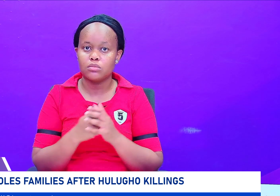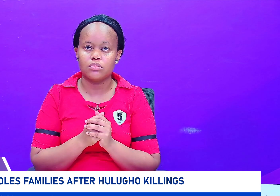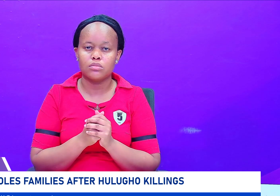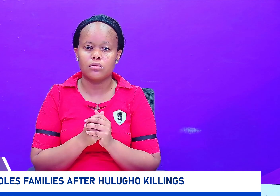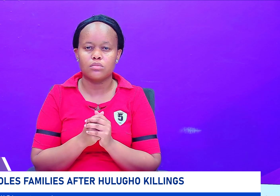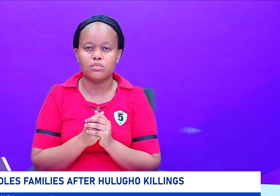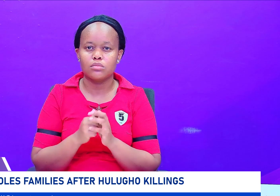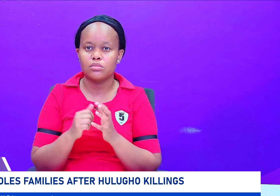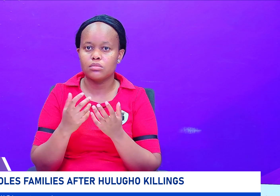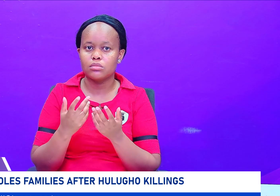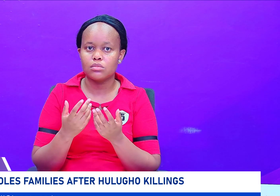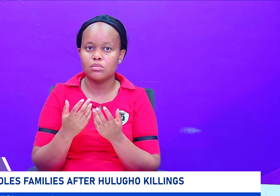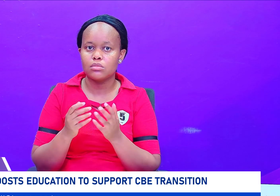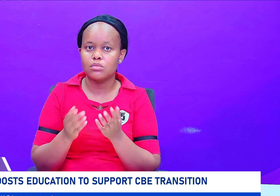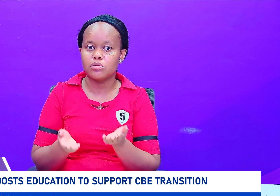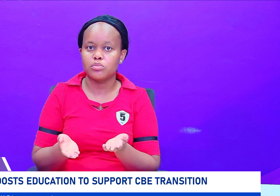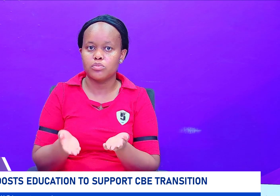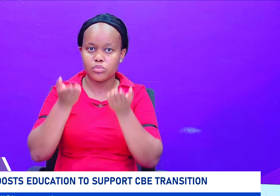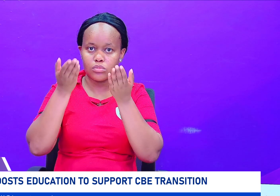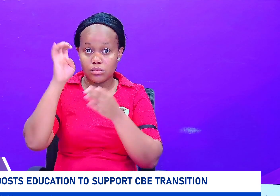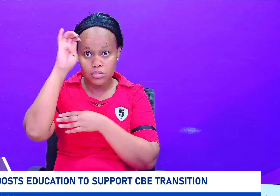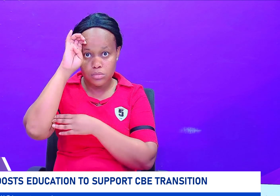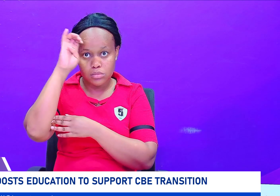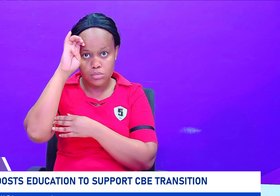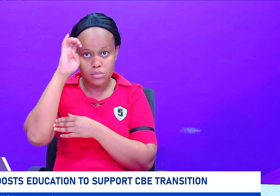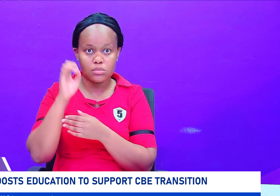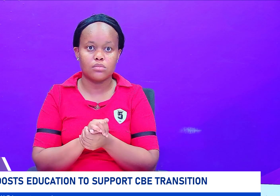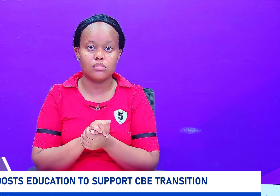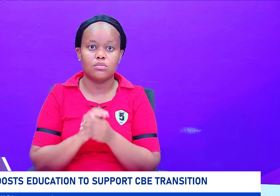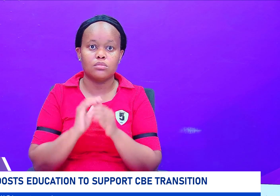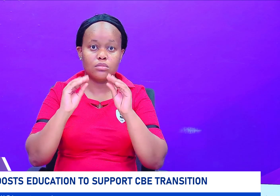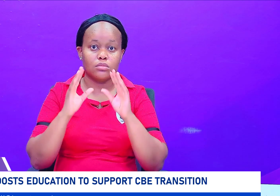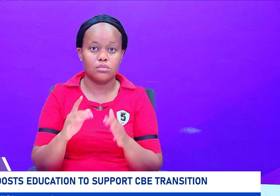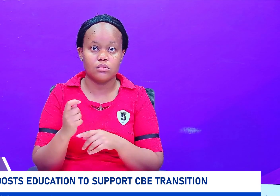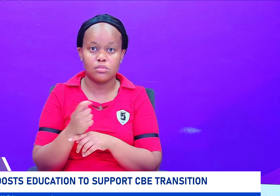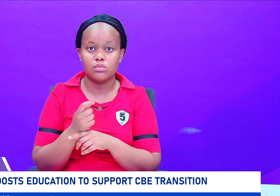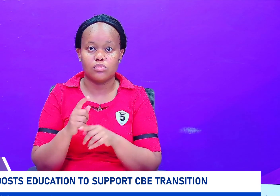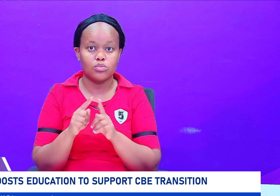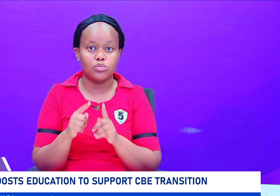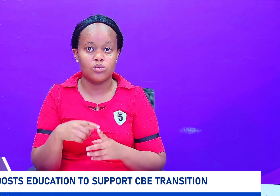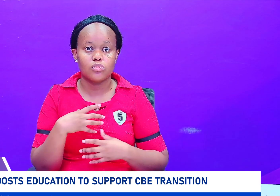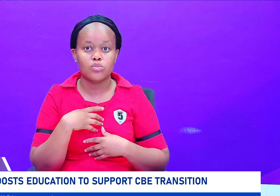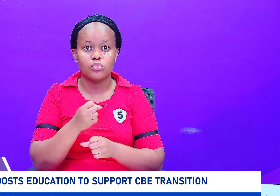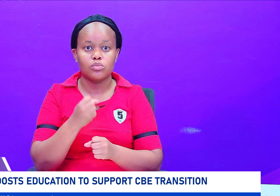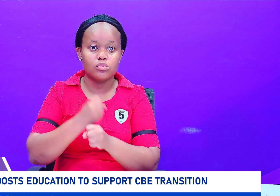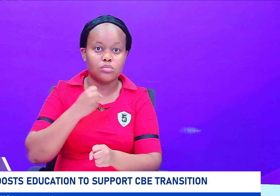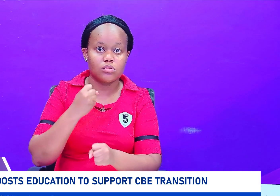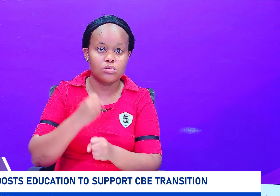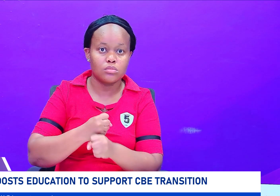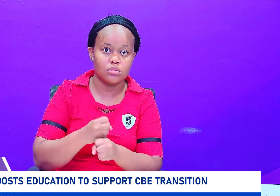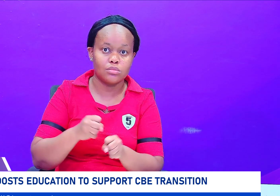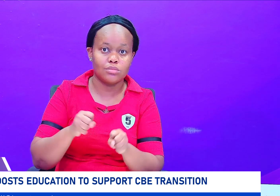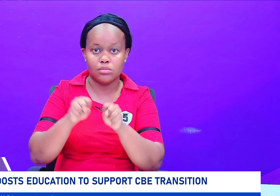On other news, the government is channeling resources into improving education infrastructure,